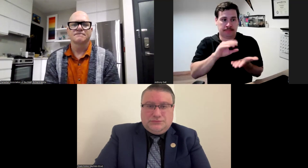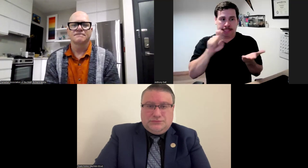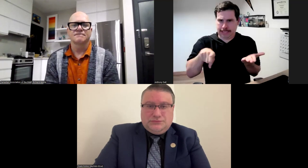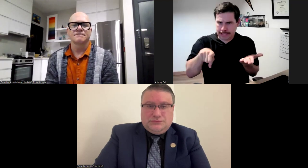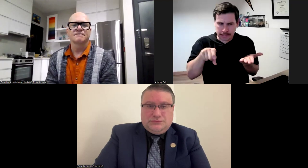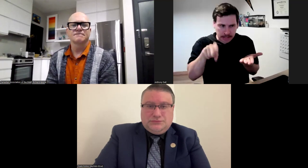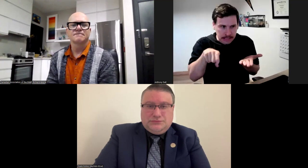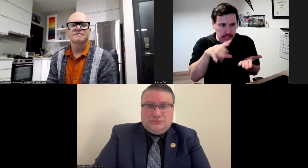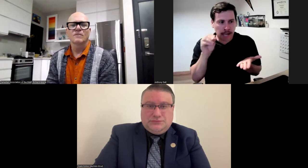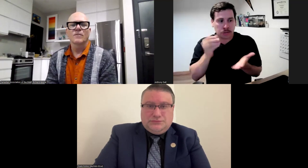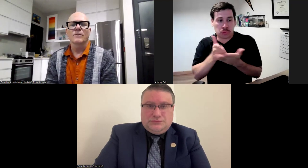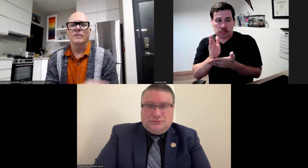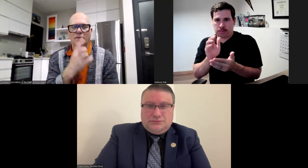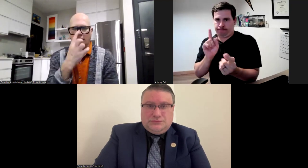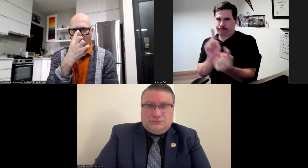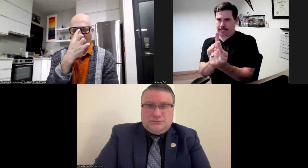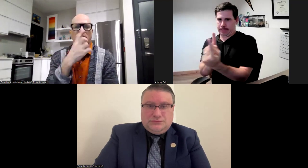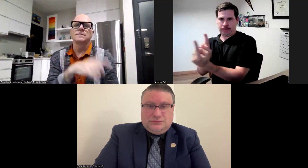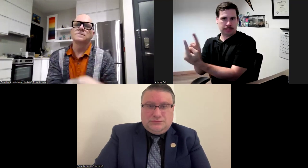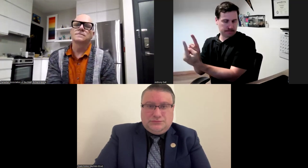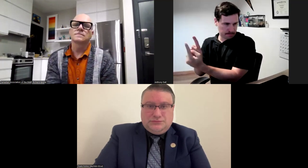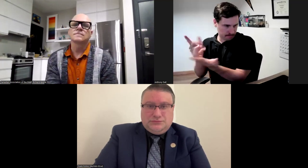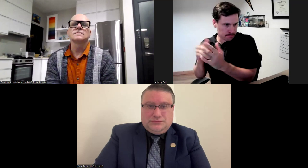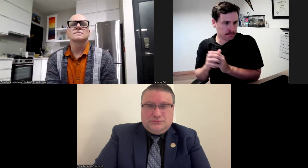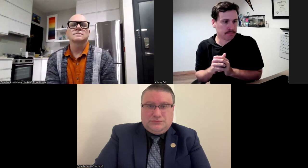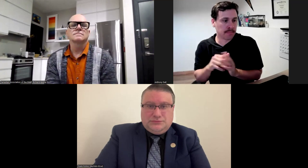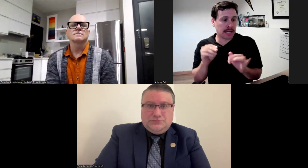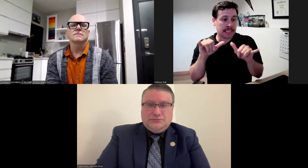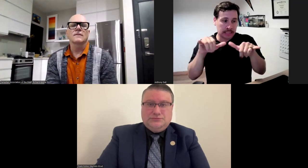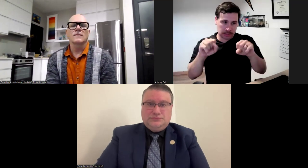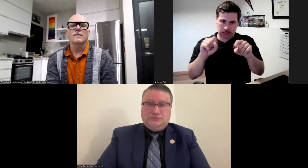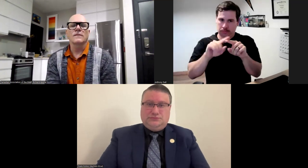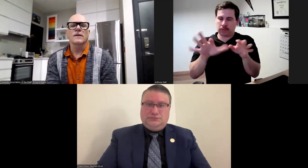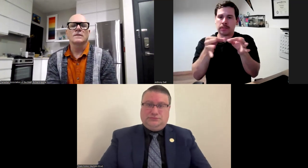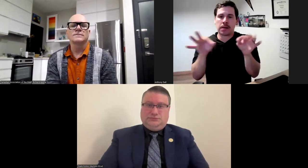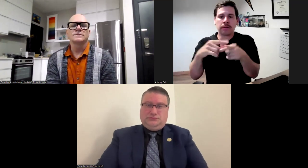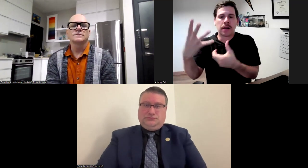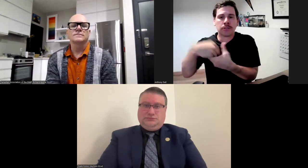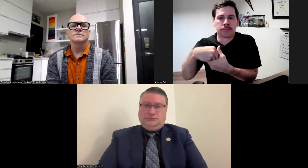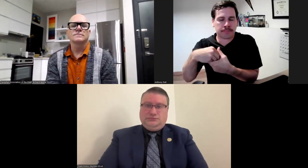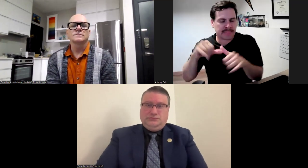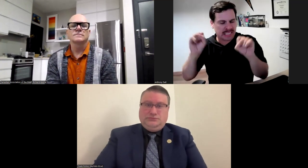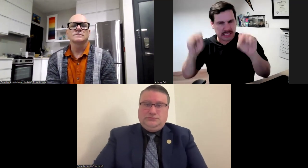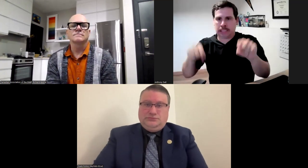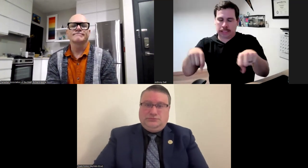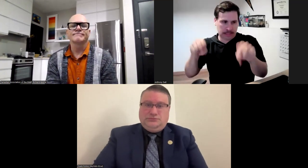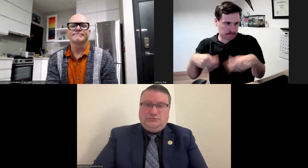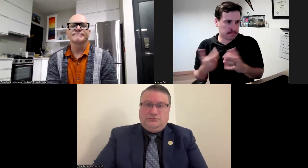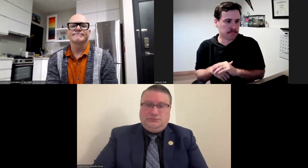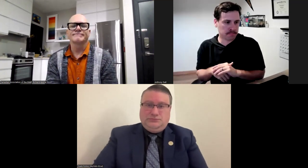that my students' needs and rights are being met. And yes, to your explanation of inclusion, yes, yes,